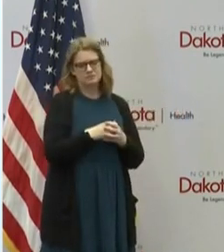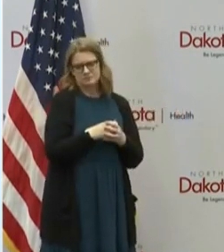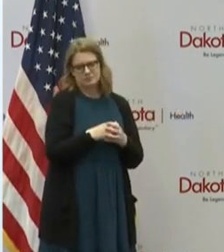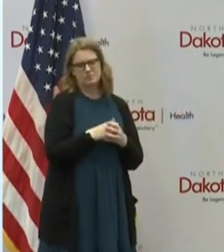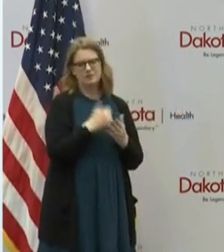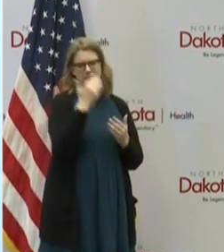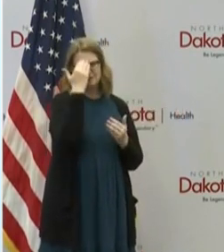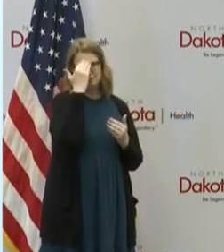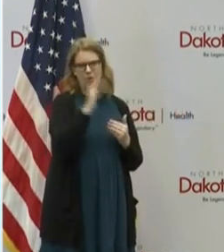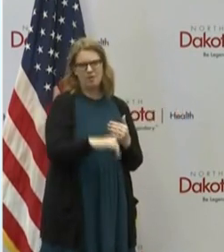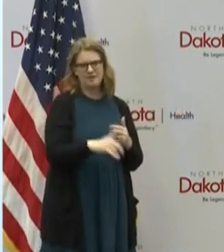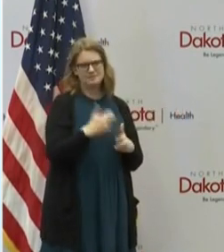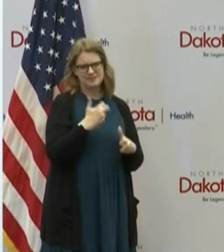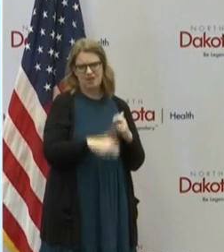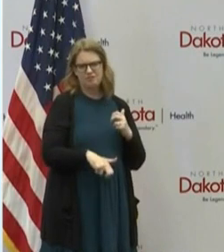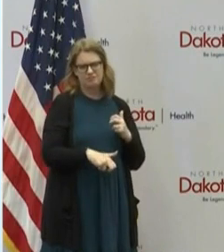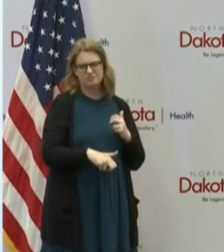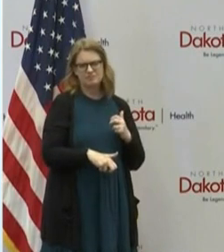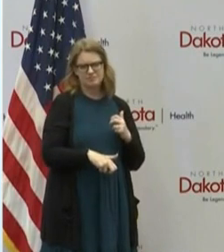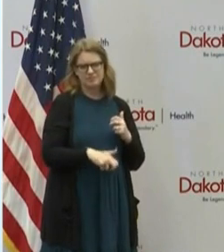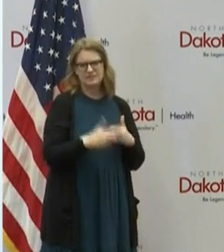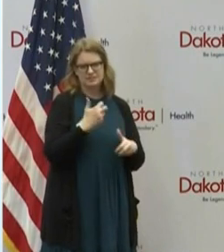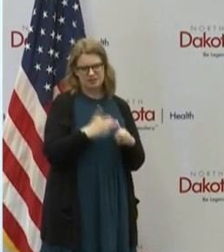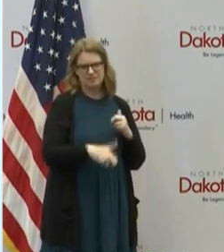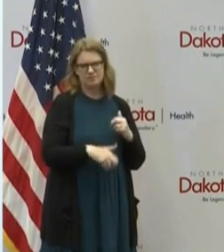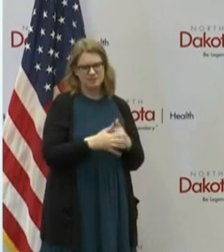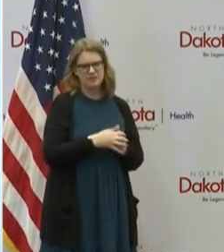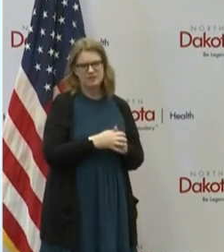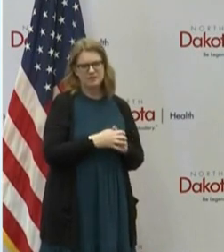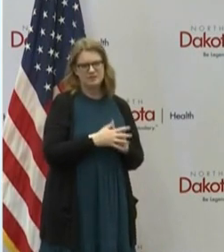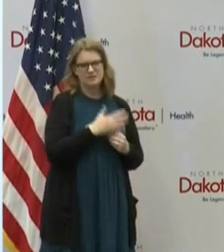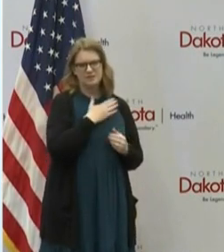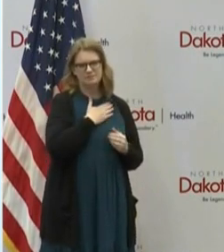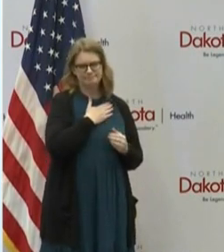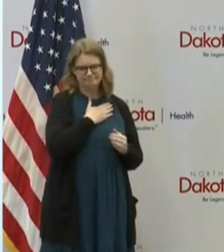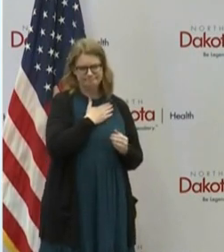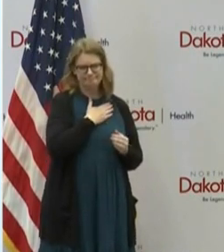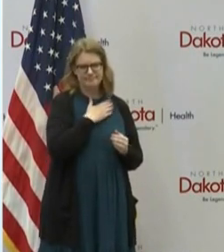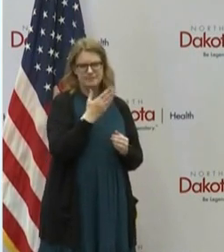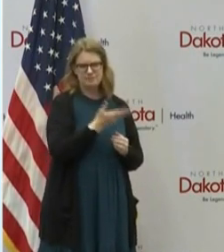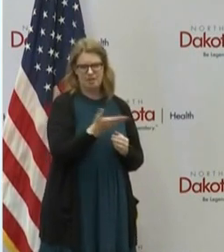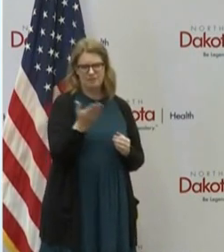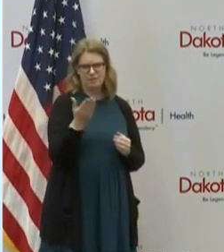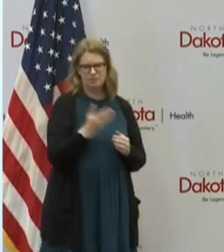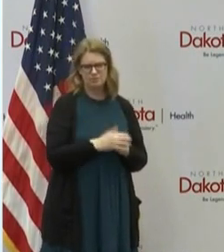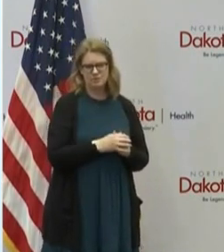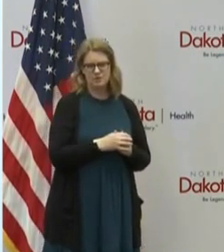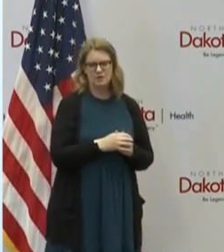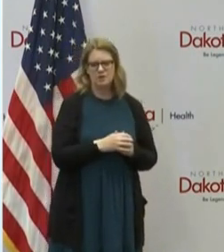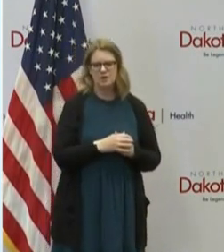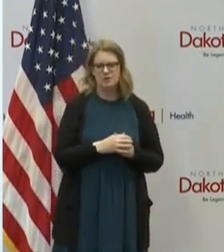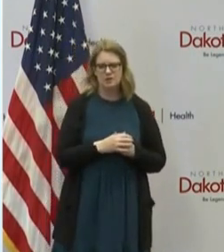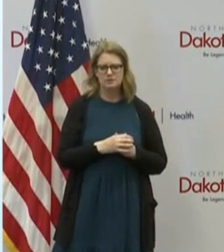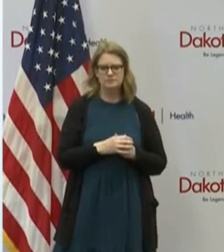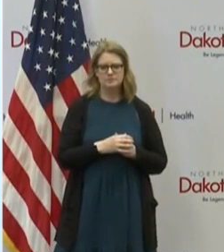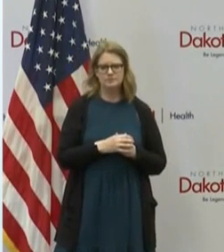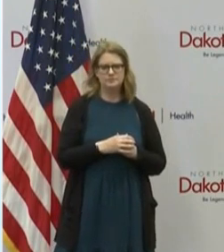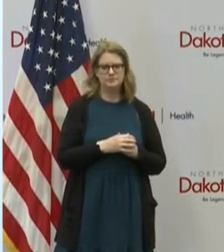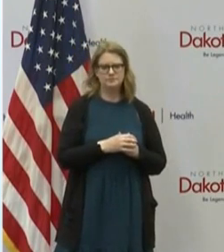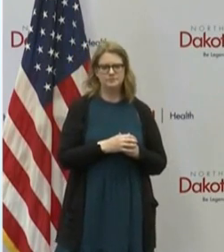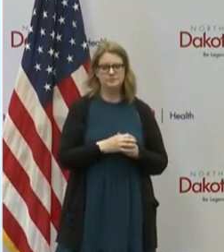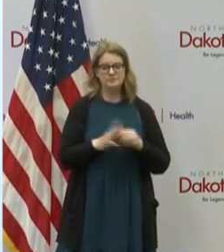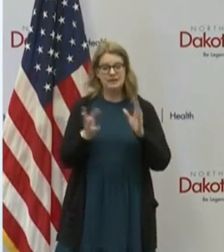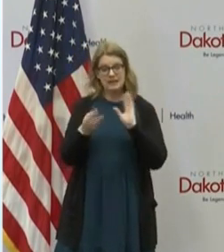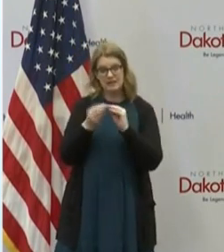be, we know that's tough to lose individuals. And so, again, our hearts go out to all of you. But as we look at the